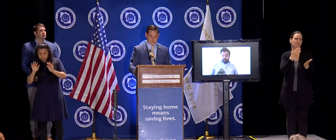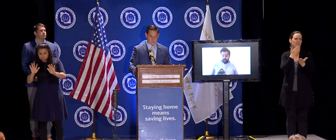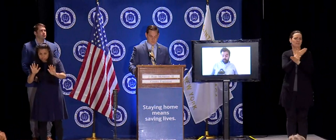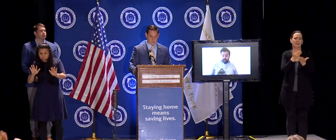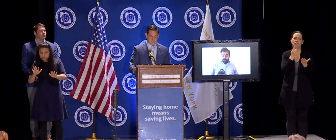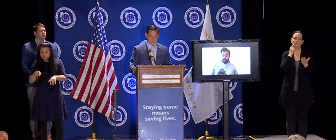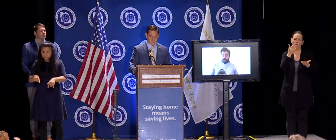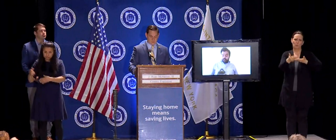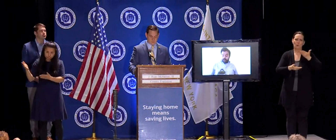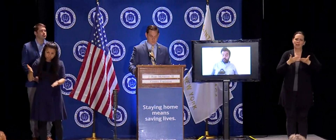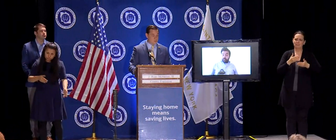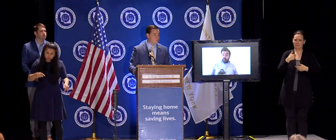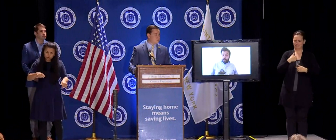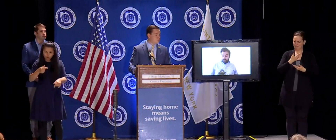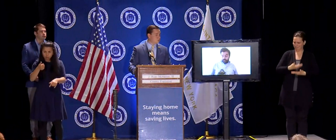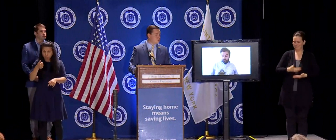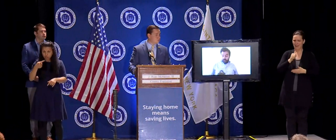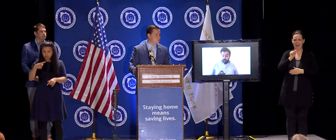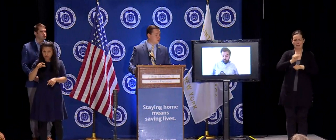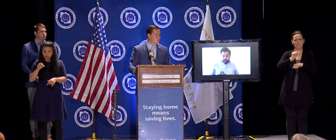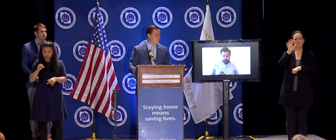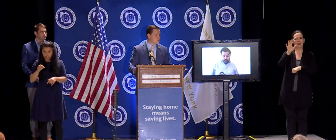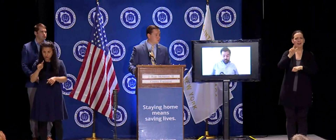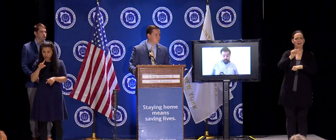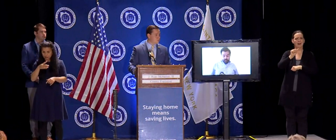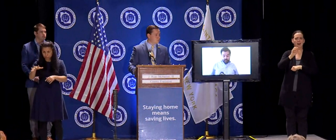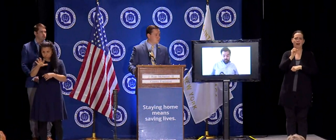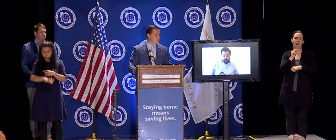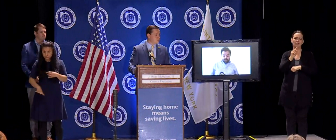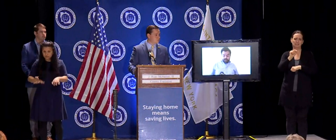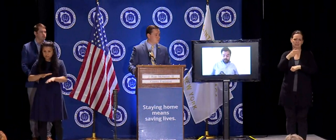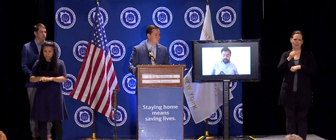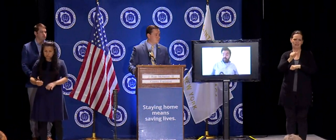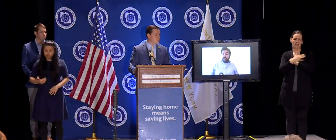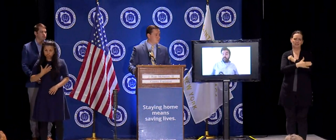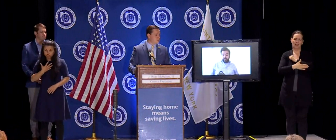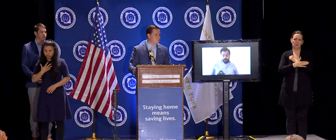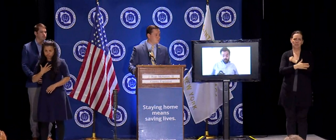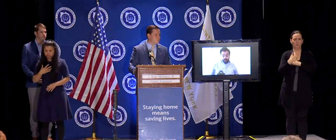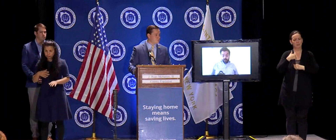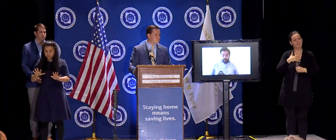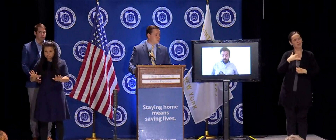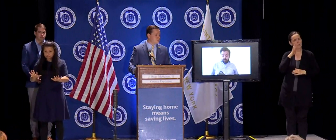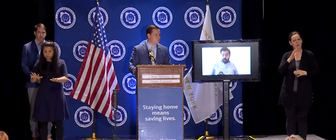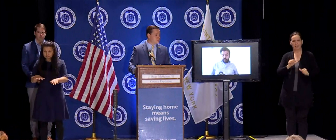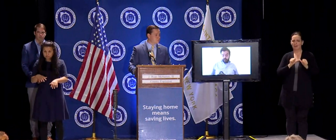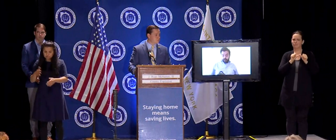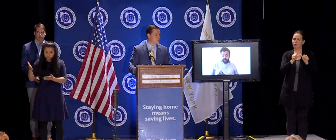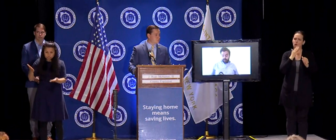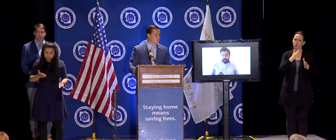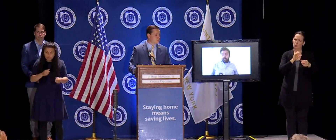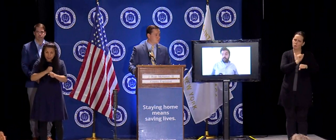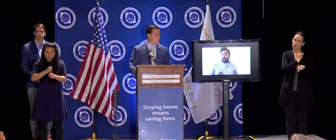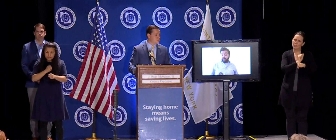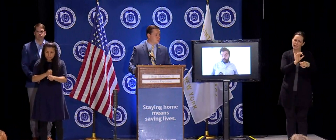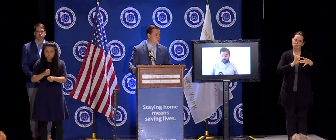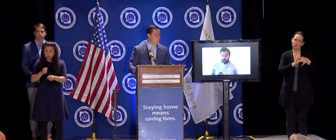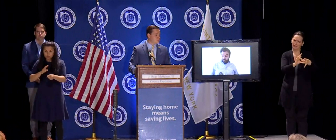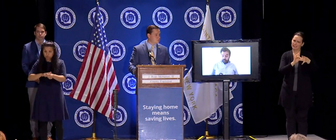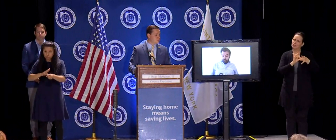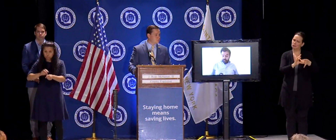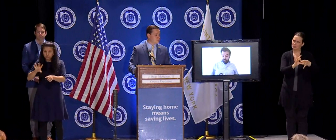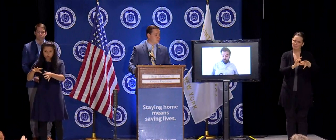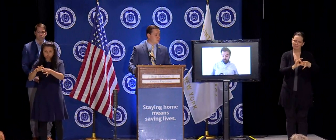County. We are very proud to be a good employer, and we are just as committed to be a good community partner in the locations in